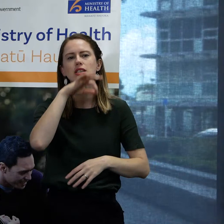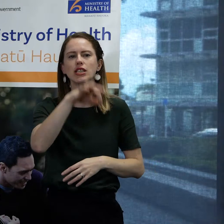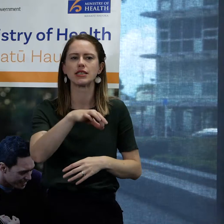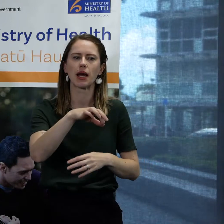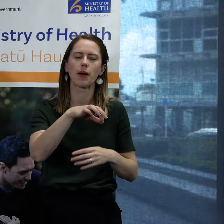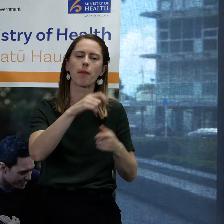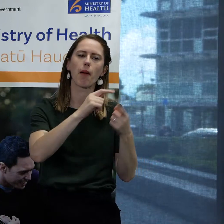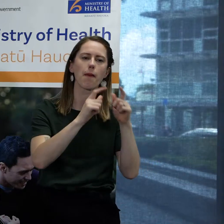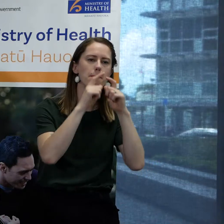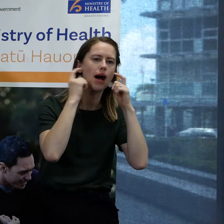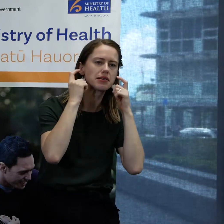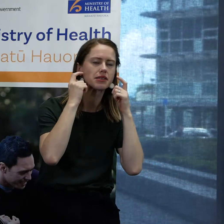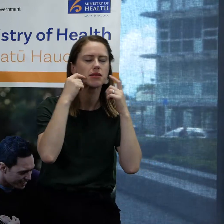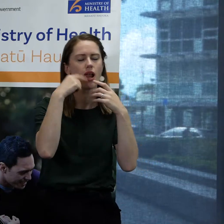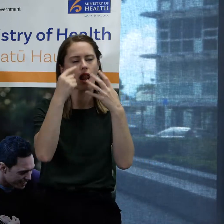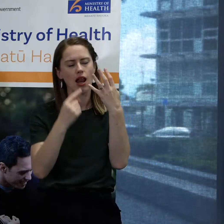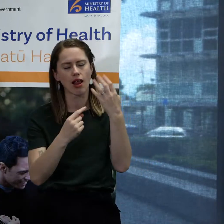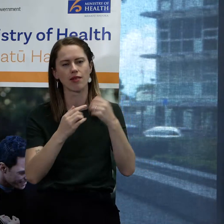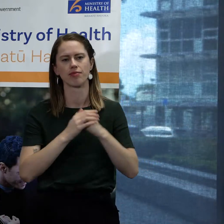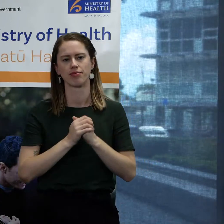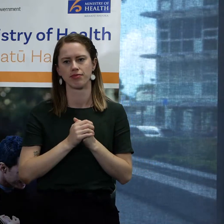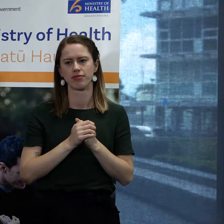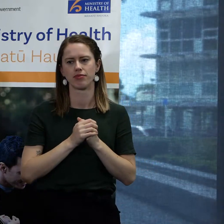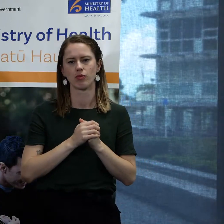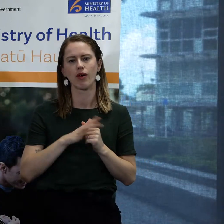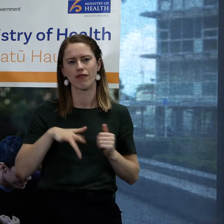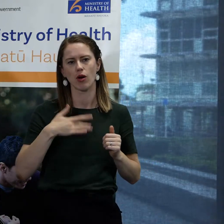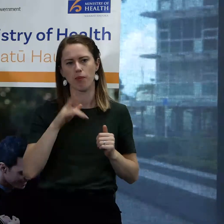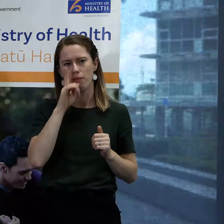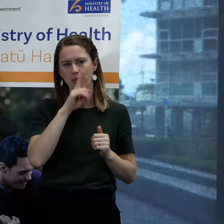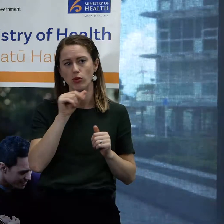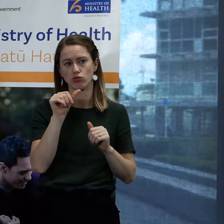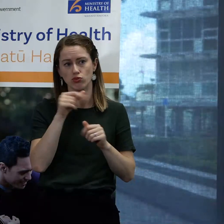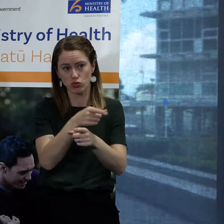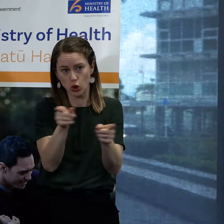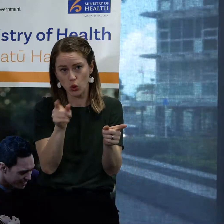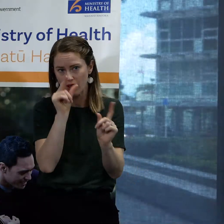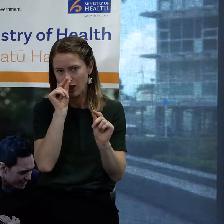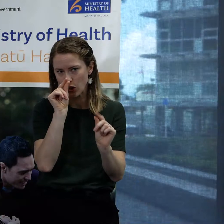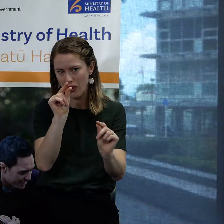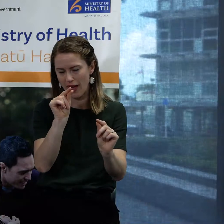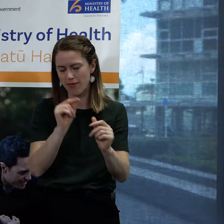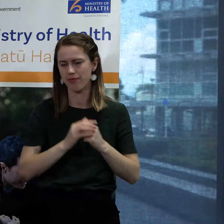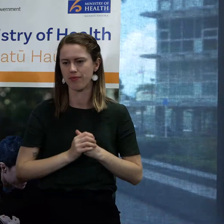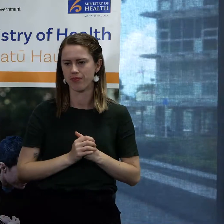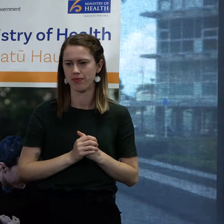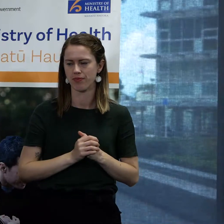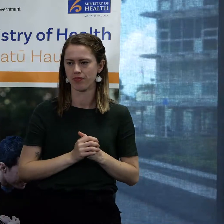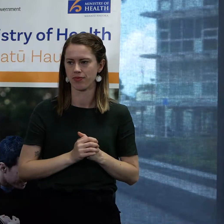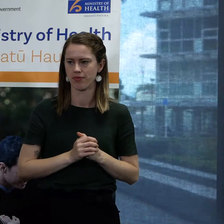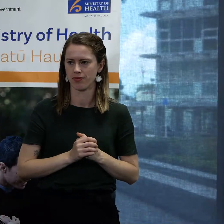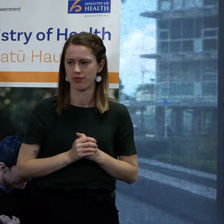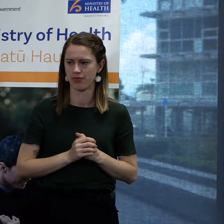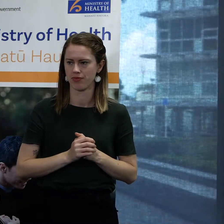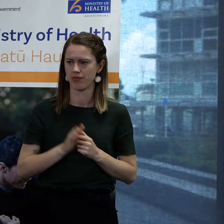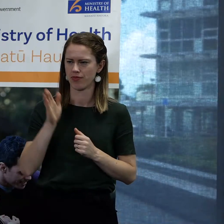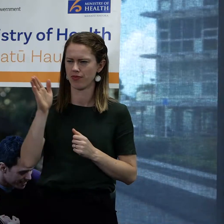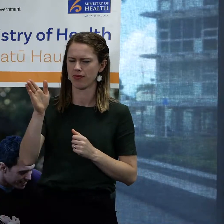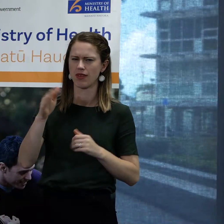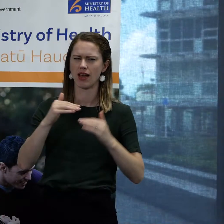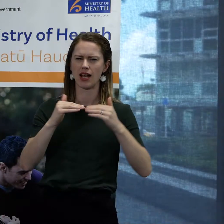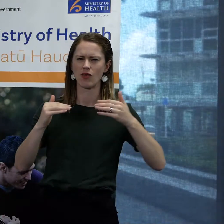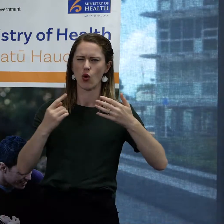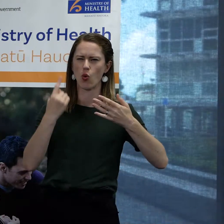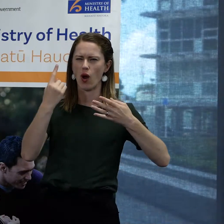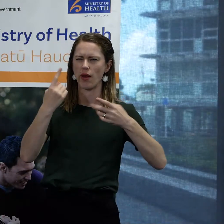some suggestions about the things that people should routinely be adding to their current level 1 practices. Wouldn't level 1+